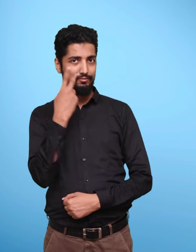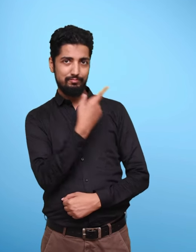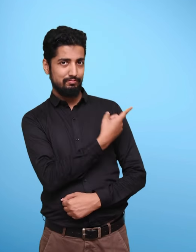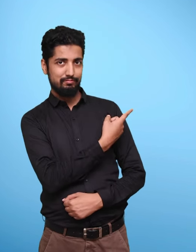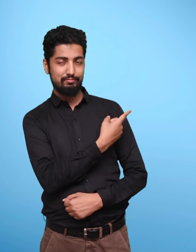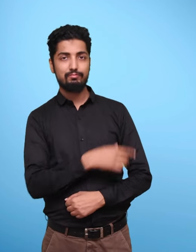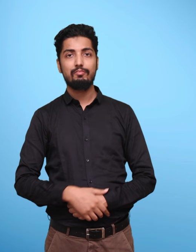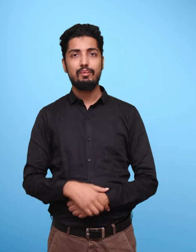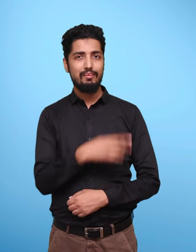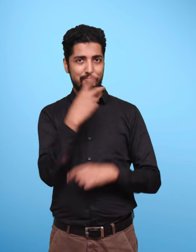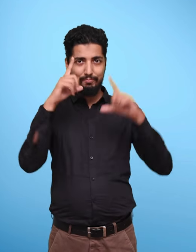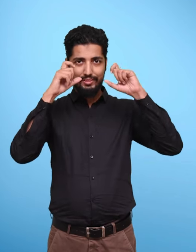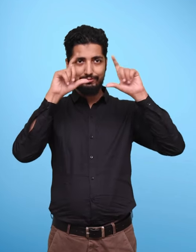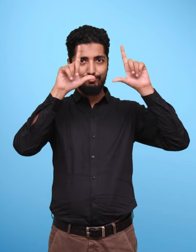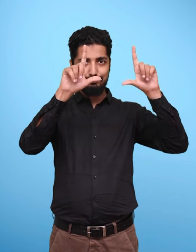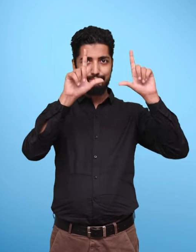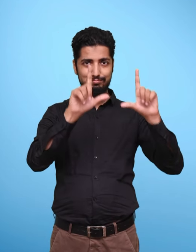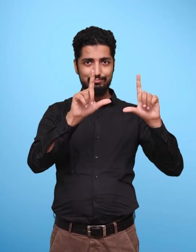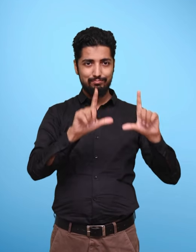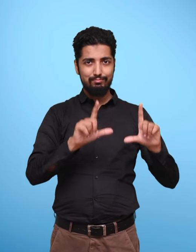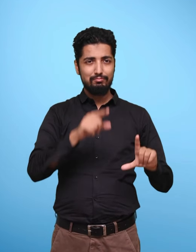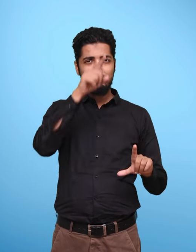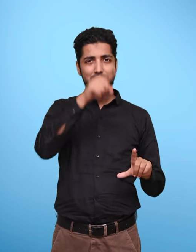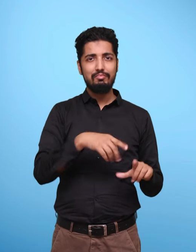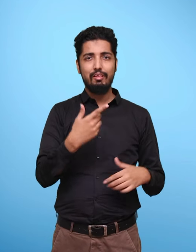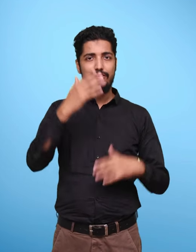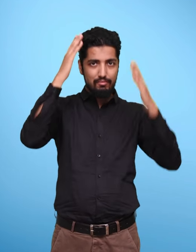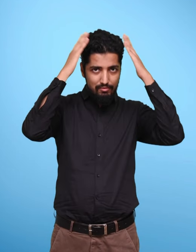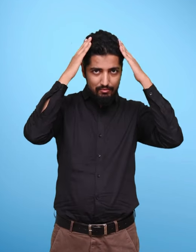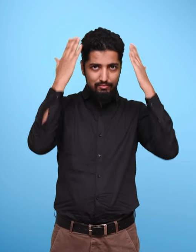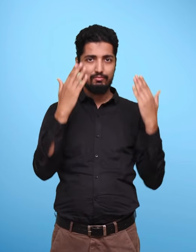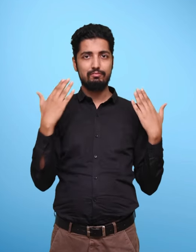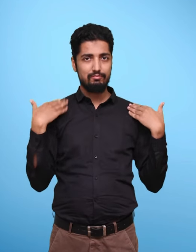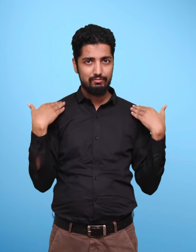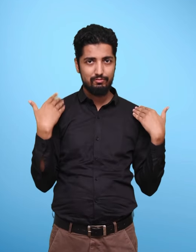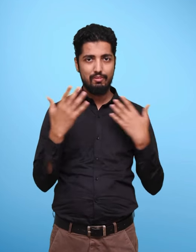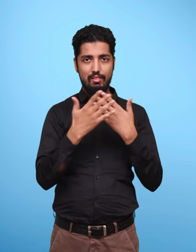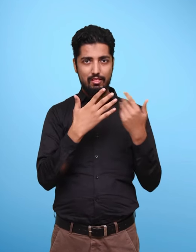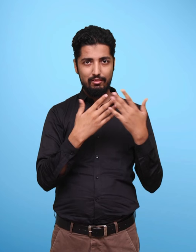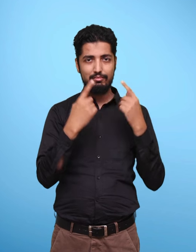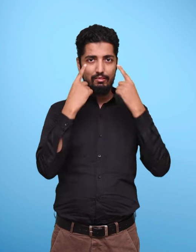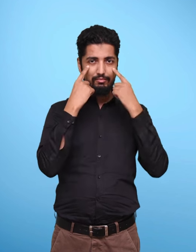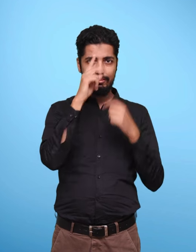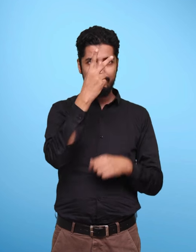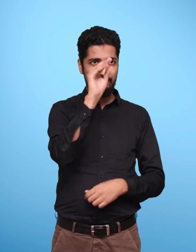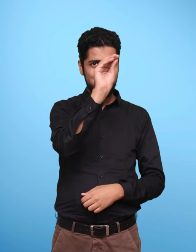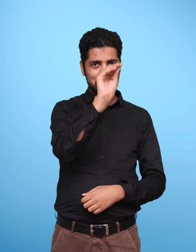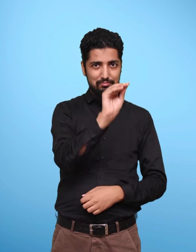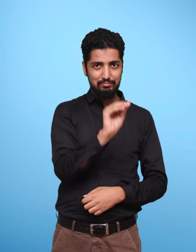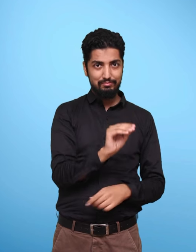Match the parts of the body with their pictures. On this page, we see the pictures of different body